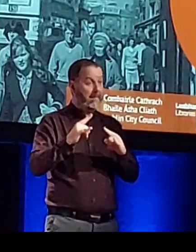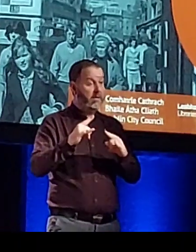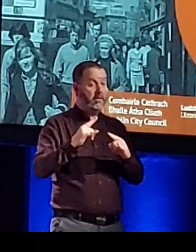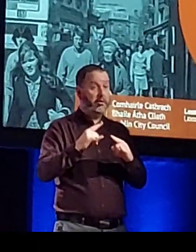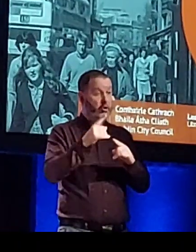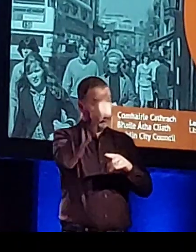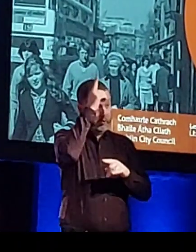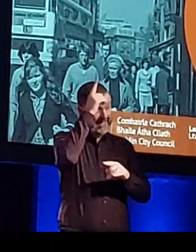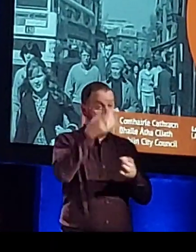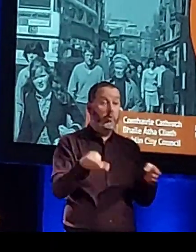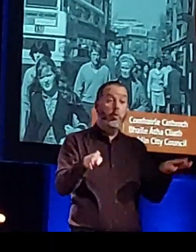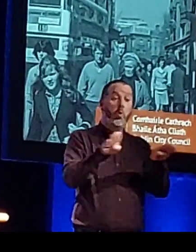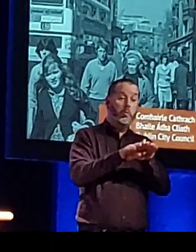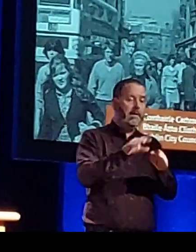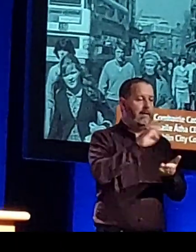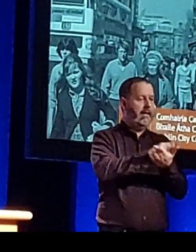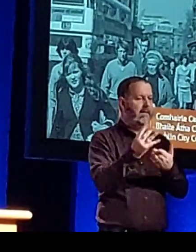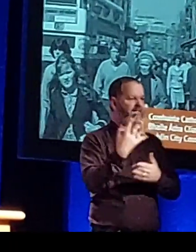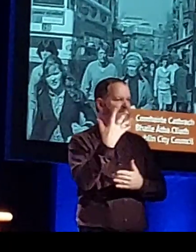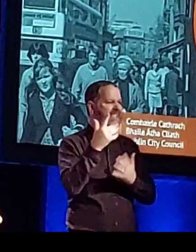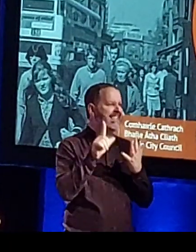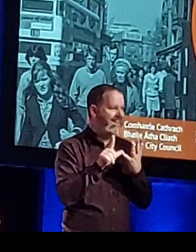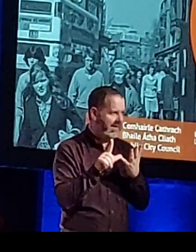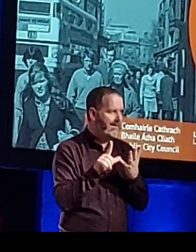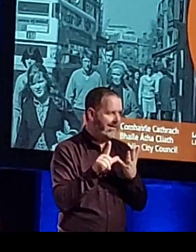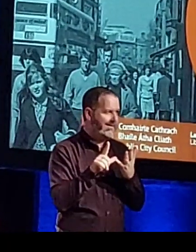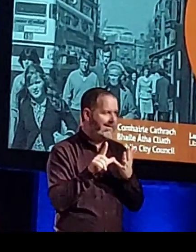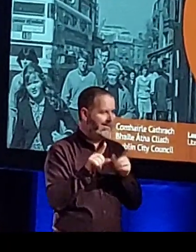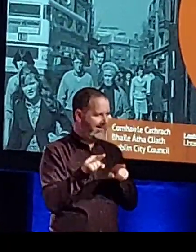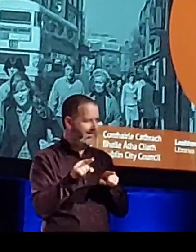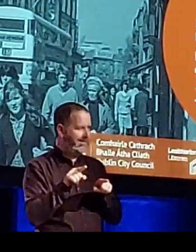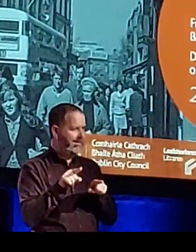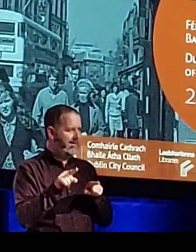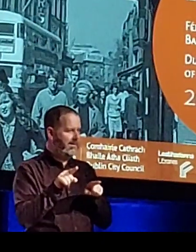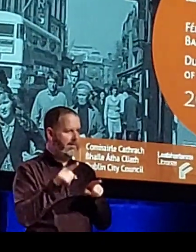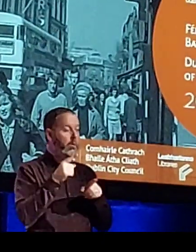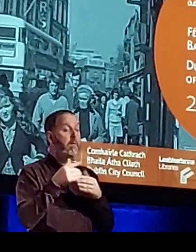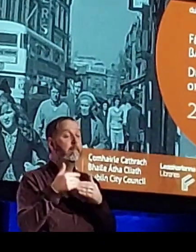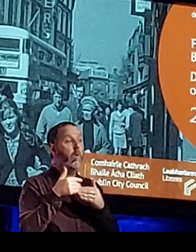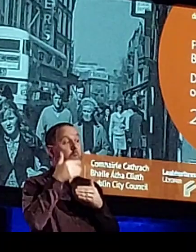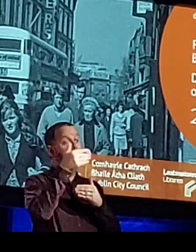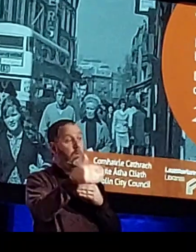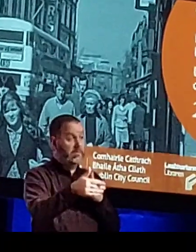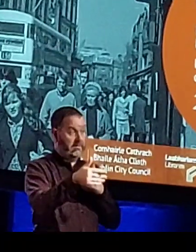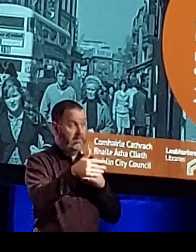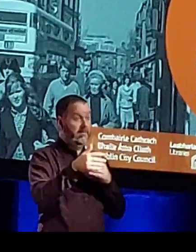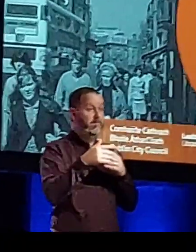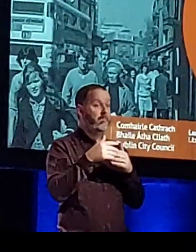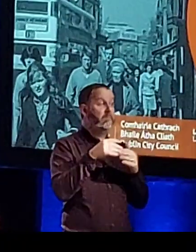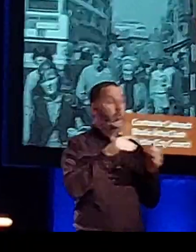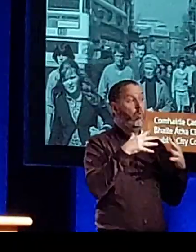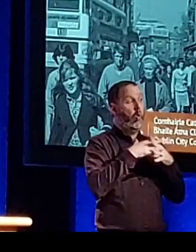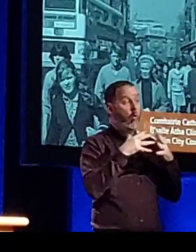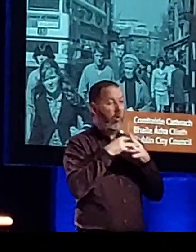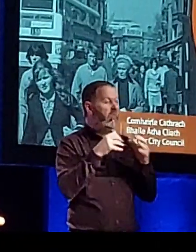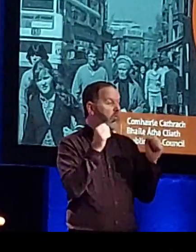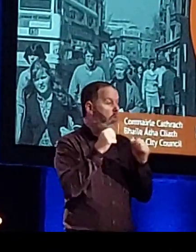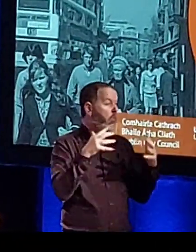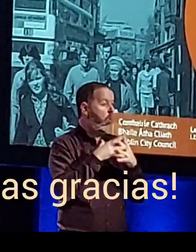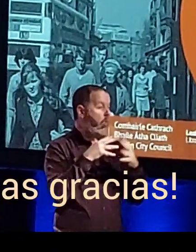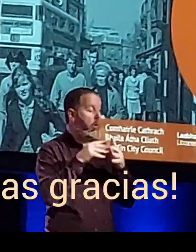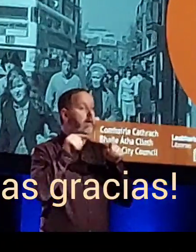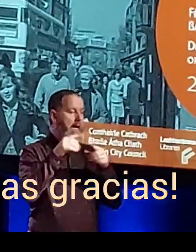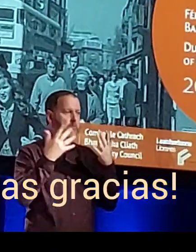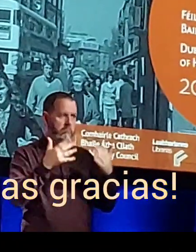And so the post-war period is something that's been greatly investigated by historians in recent years and remains a